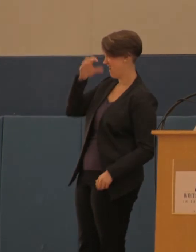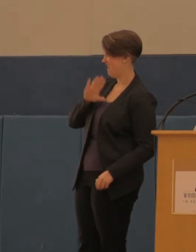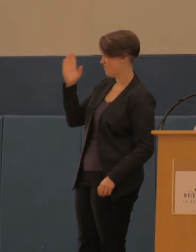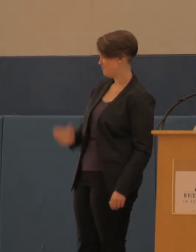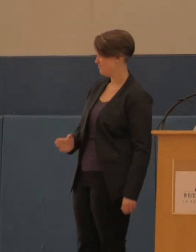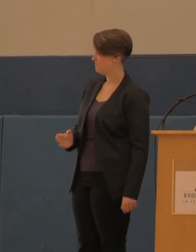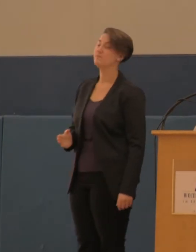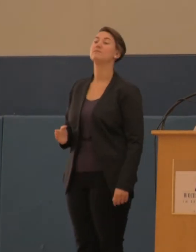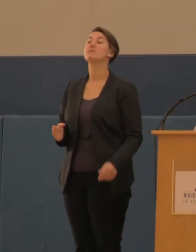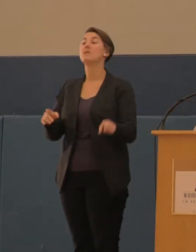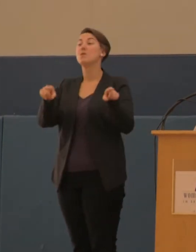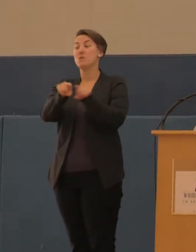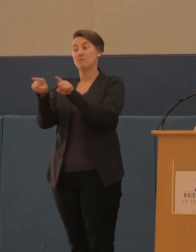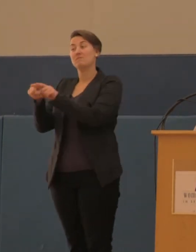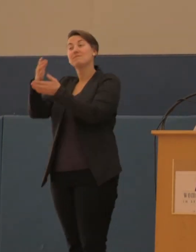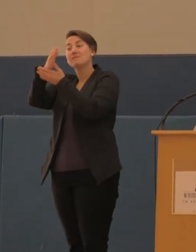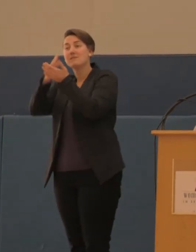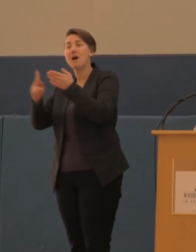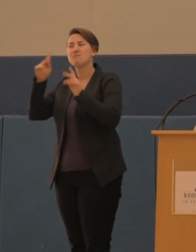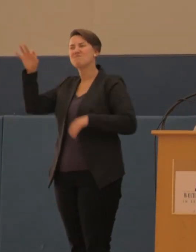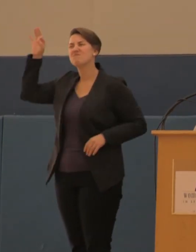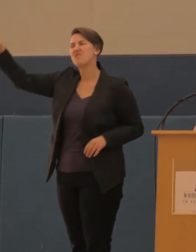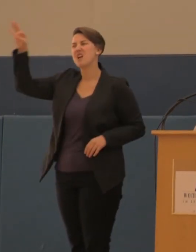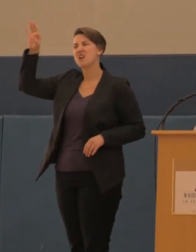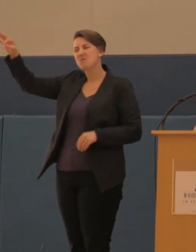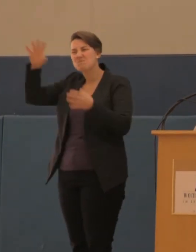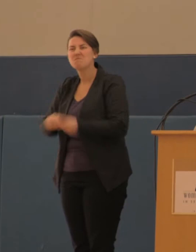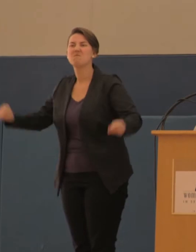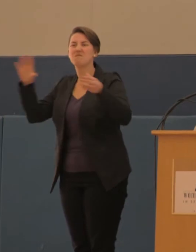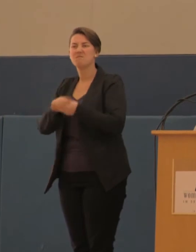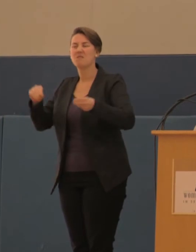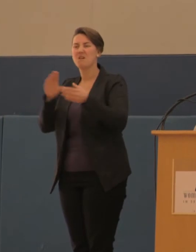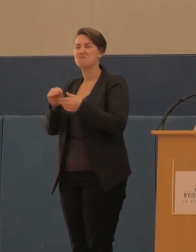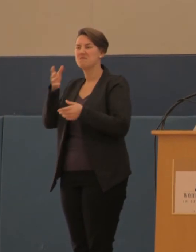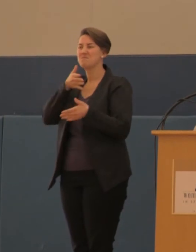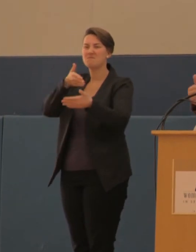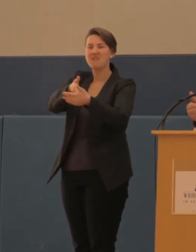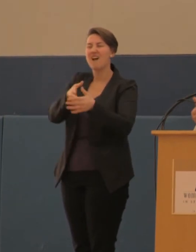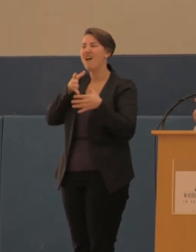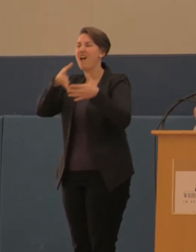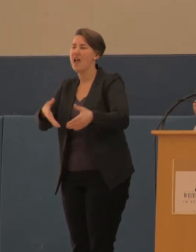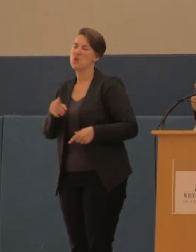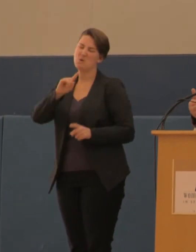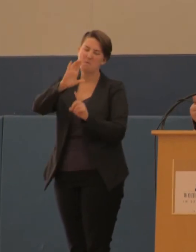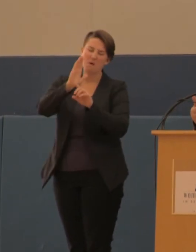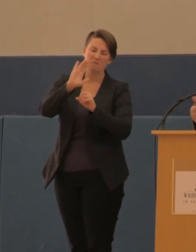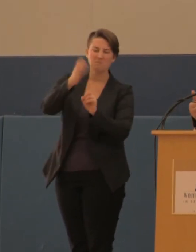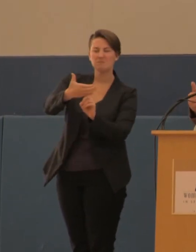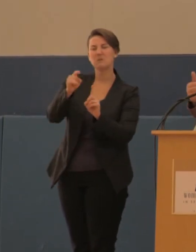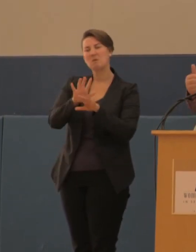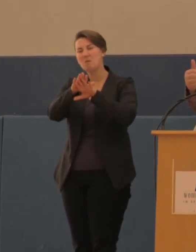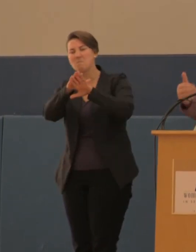And there are those who preach hatred that we are pretenders. We are here